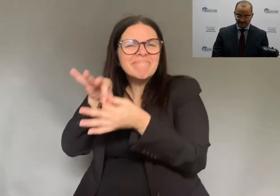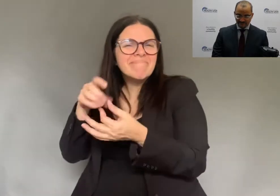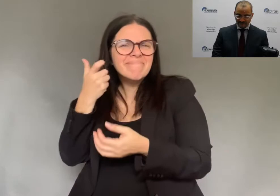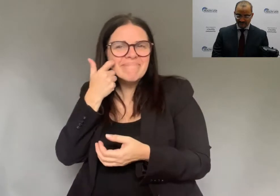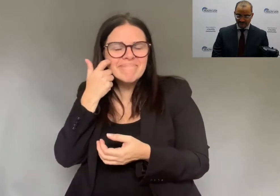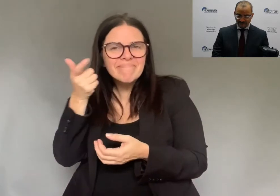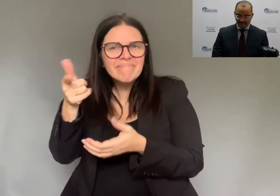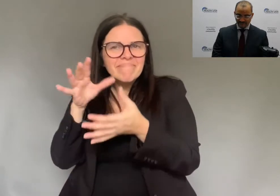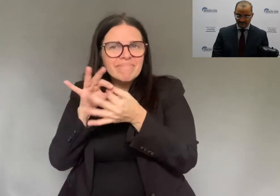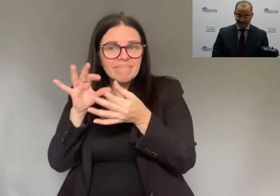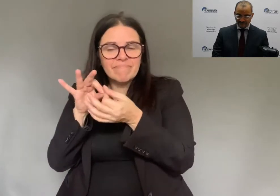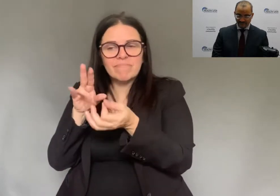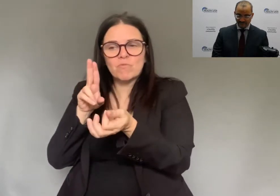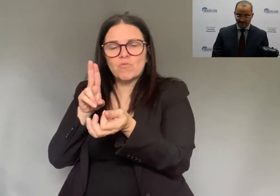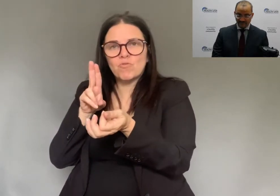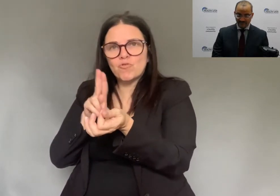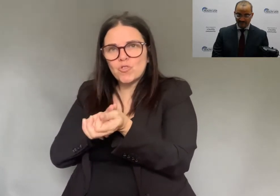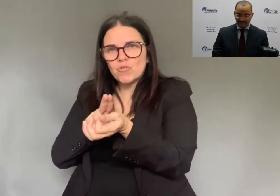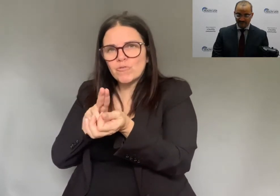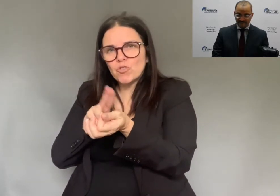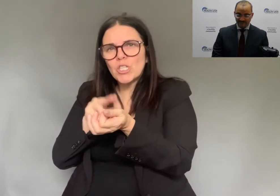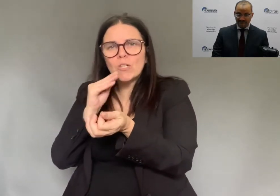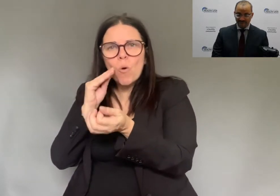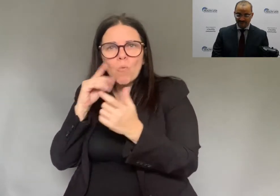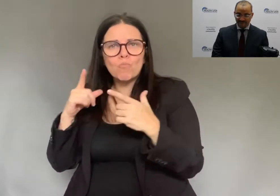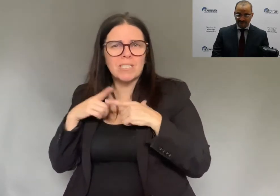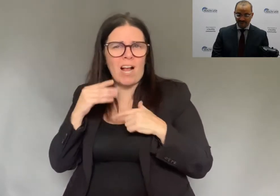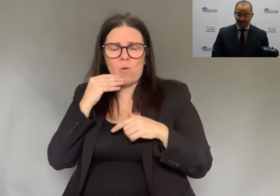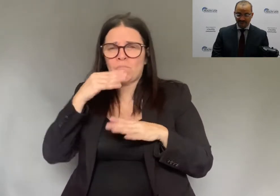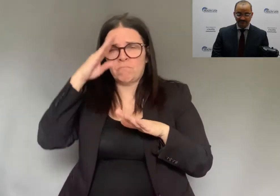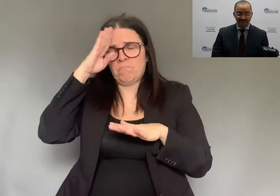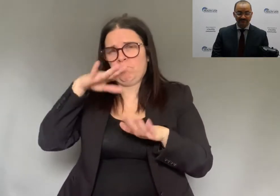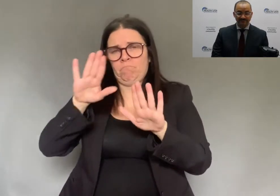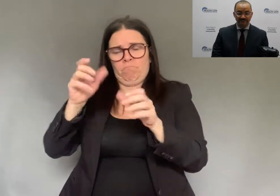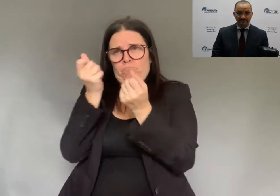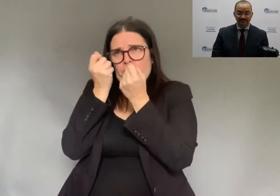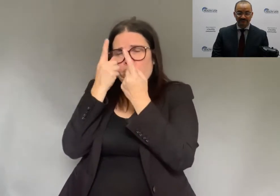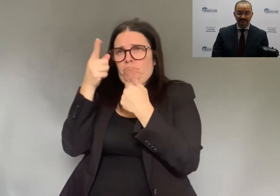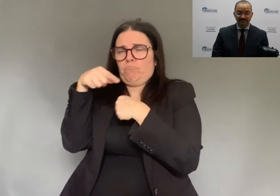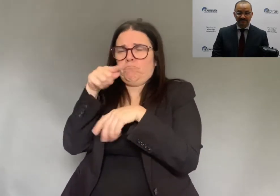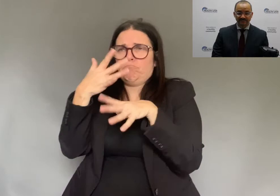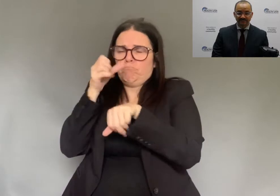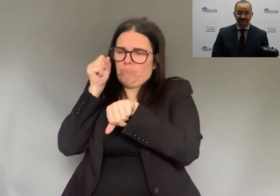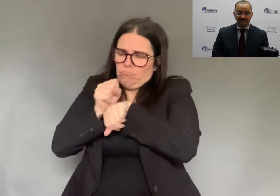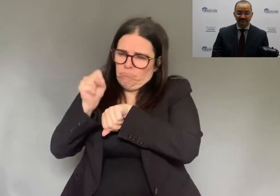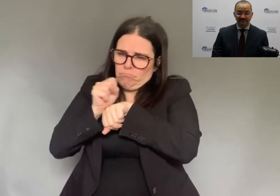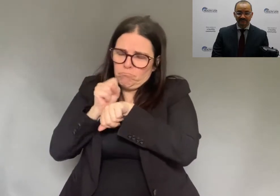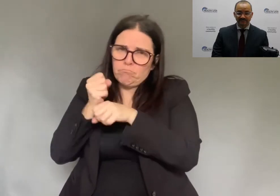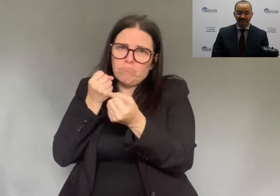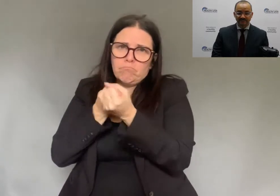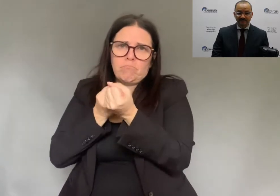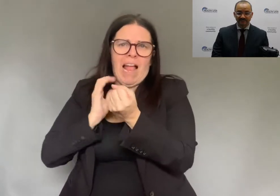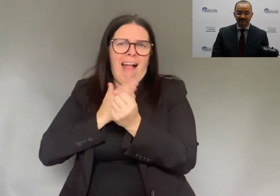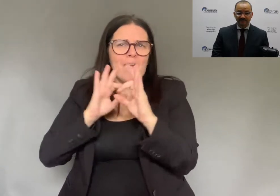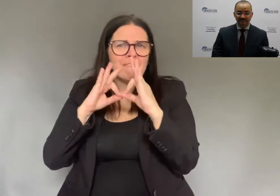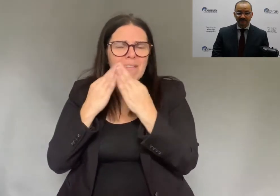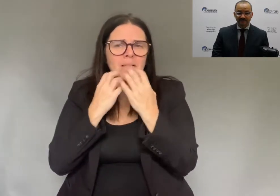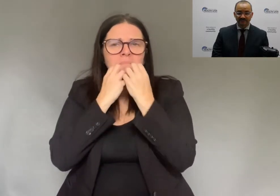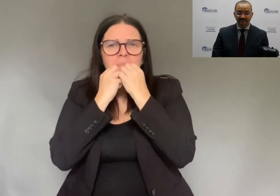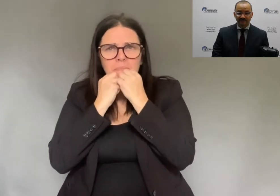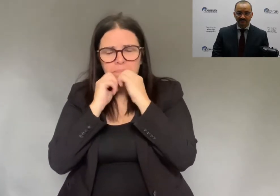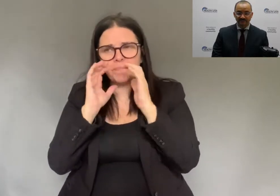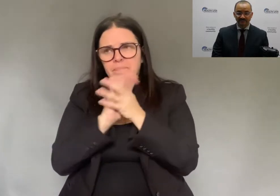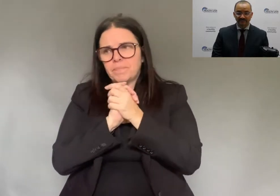workers there, obviously they're doing a great job, working hard, looking after our loved ones. But if I'm sitting at home and